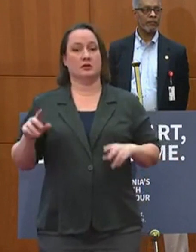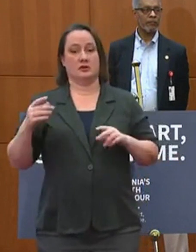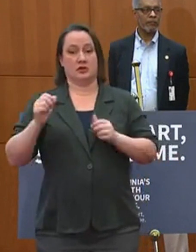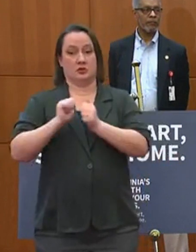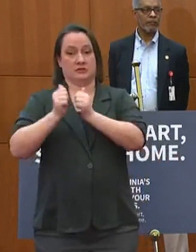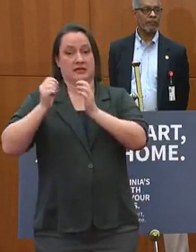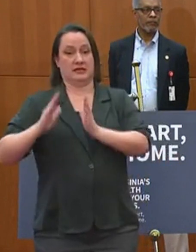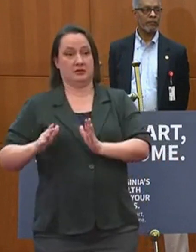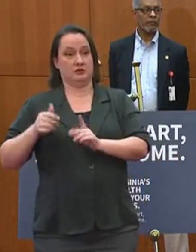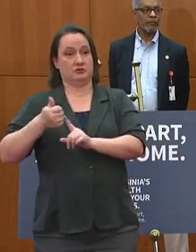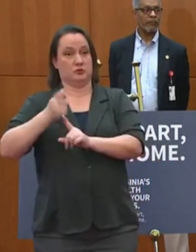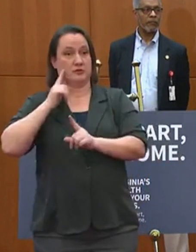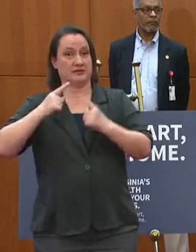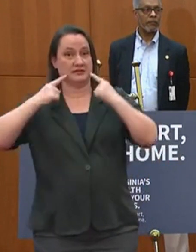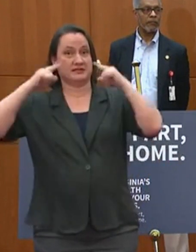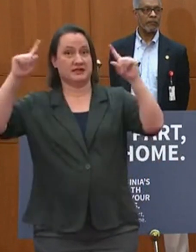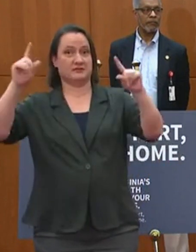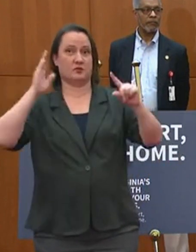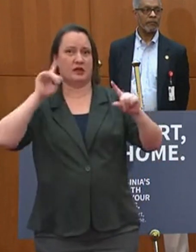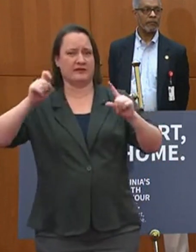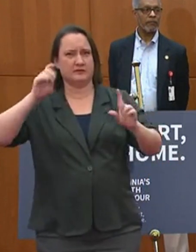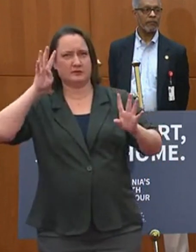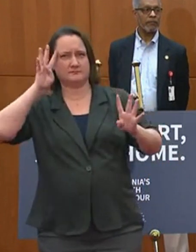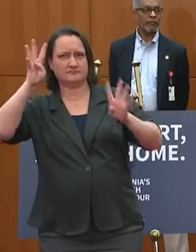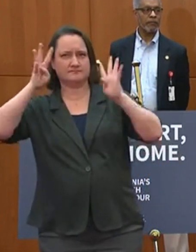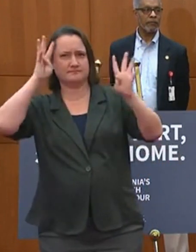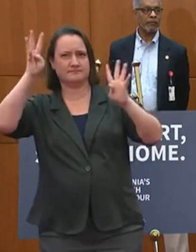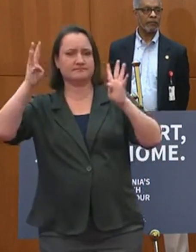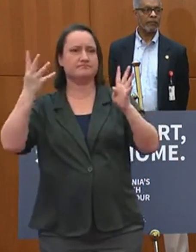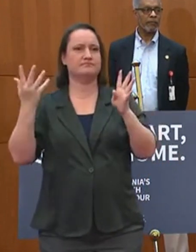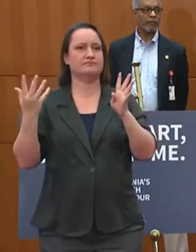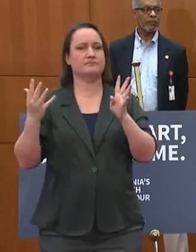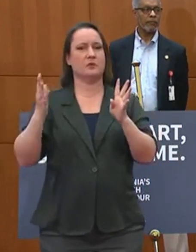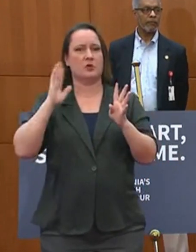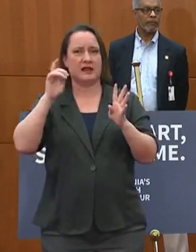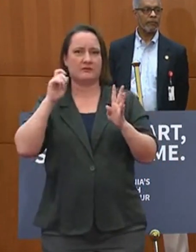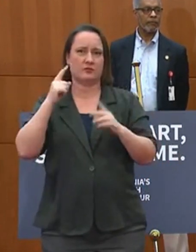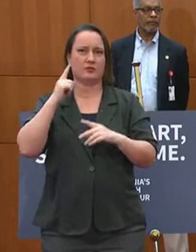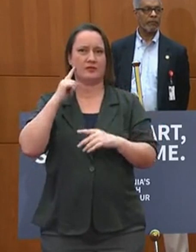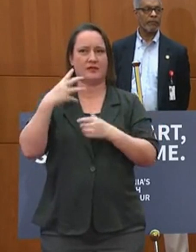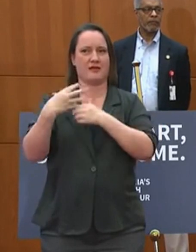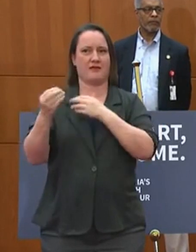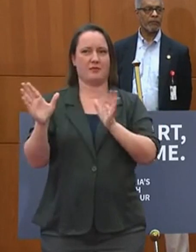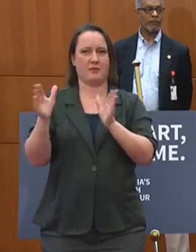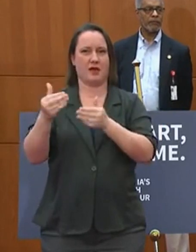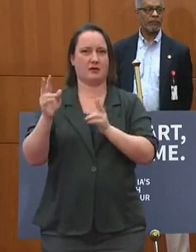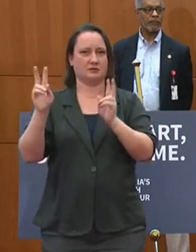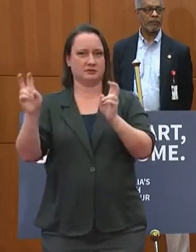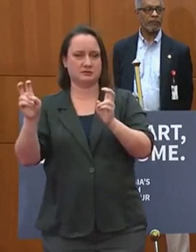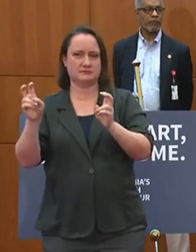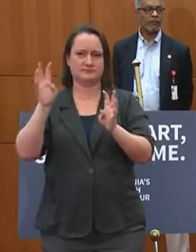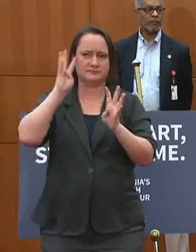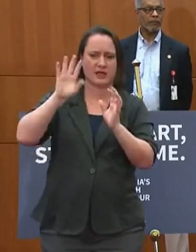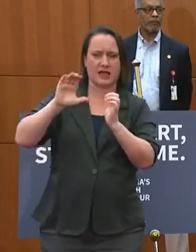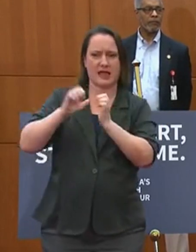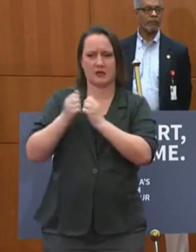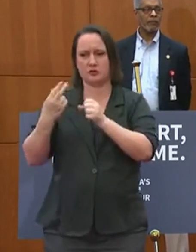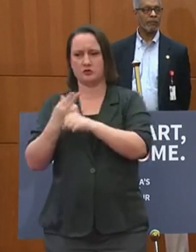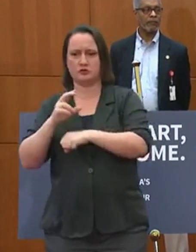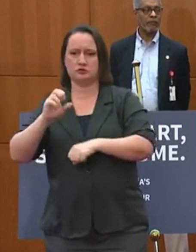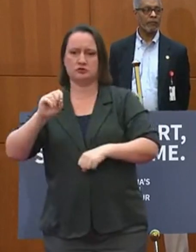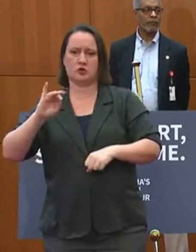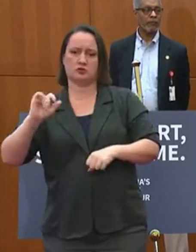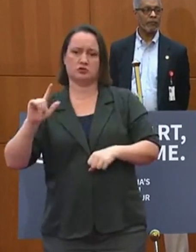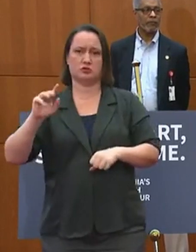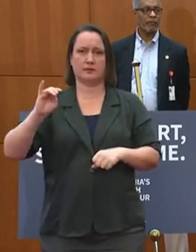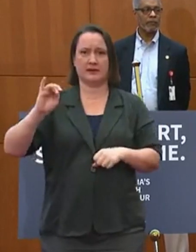especially those that are going to be successful, are going to really have to be innovative. They're going to have to think outside the box. How they can use social media, all